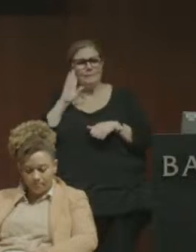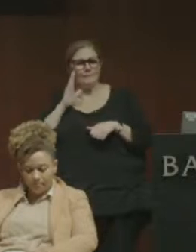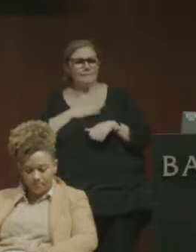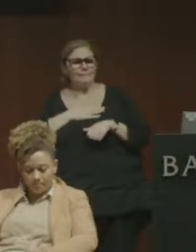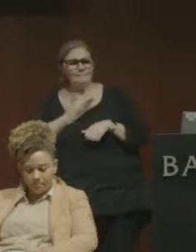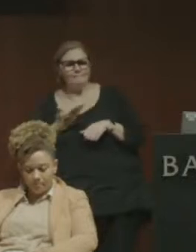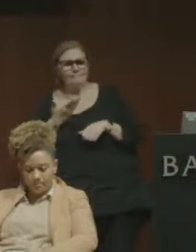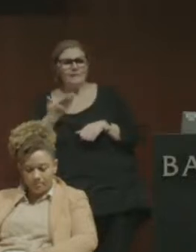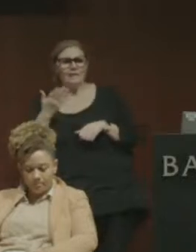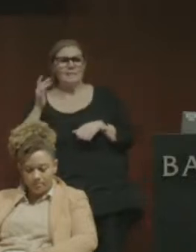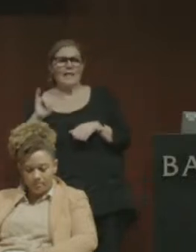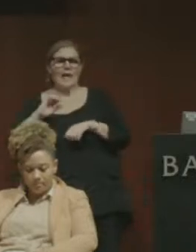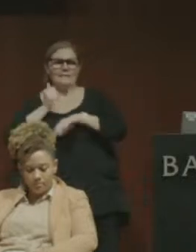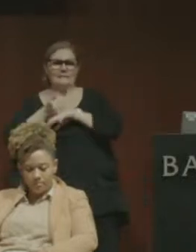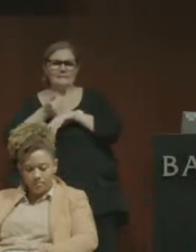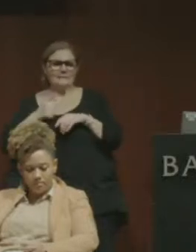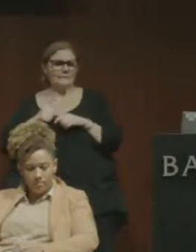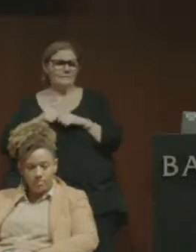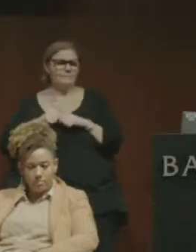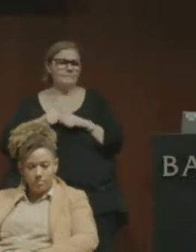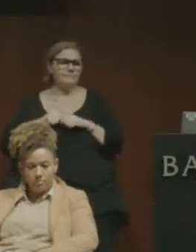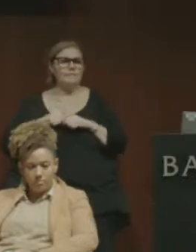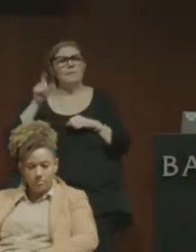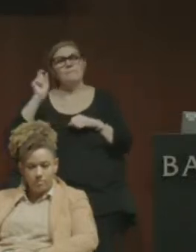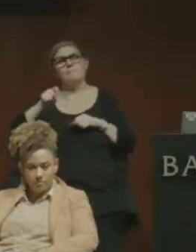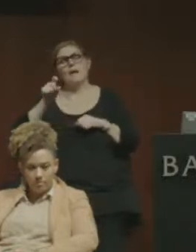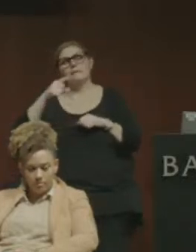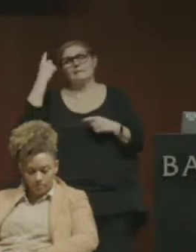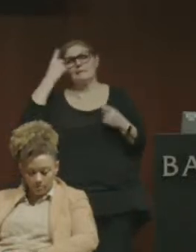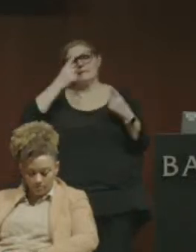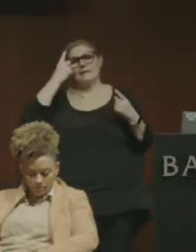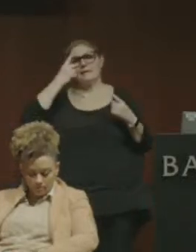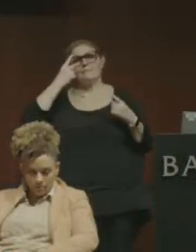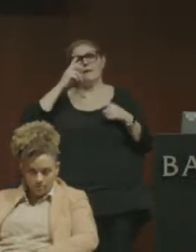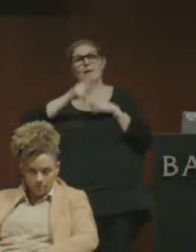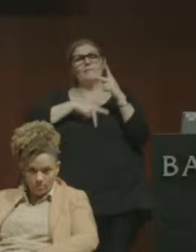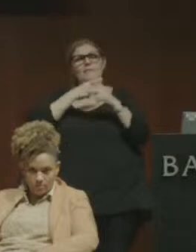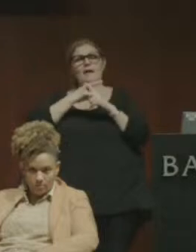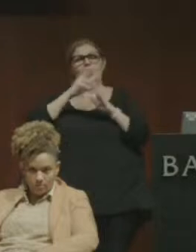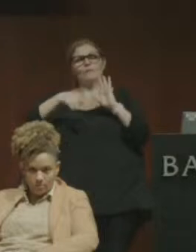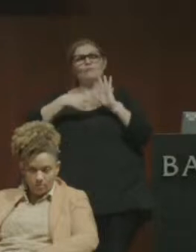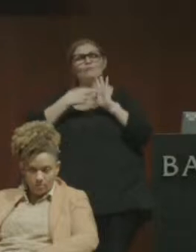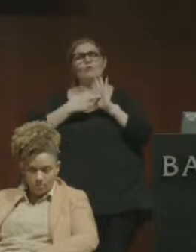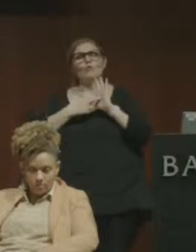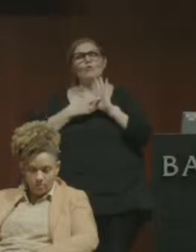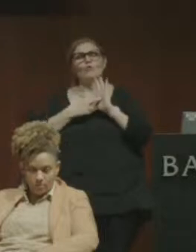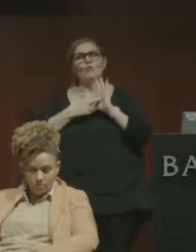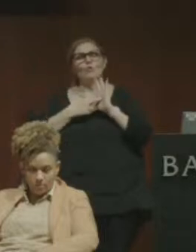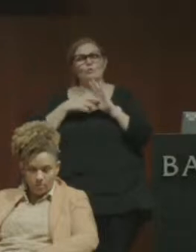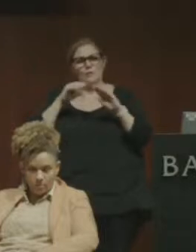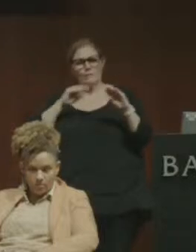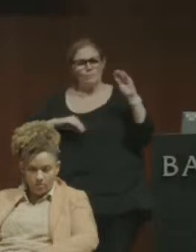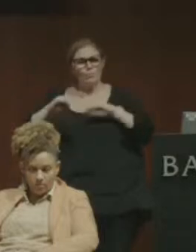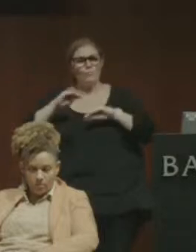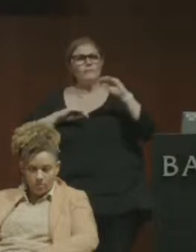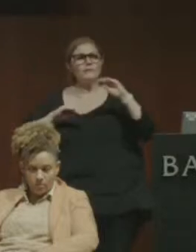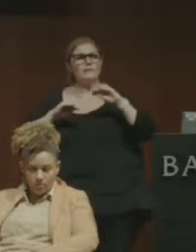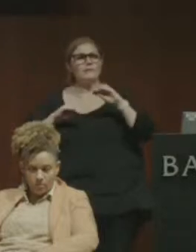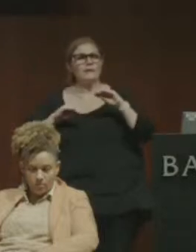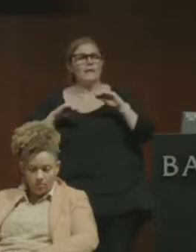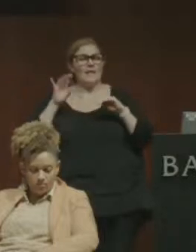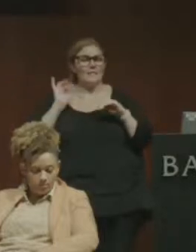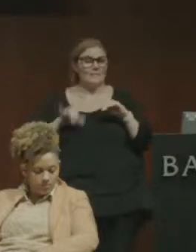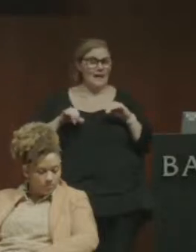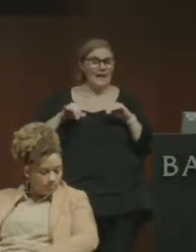to implement those measures. We must take in consideration the types of rules that govern movement of people, the fact